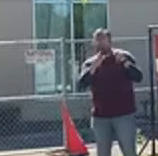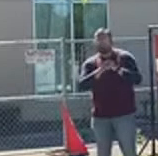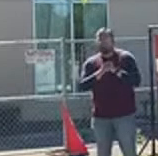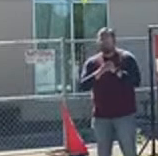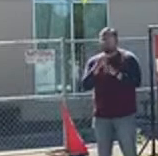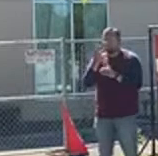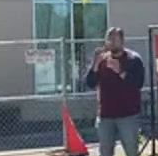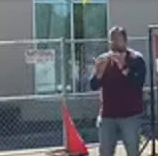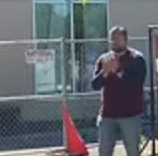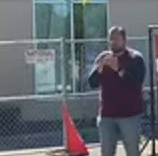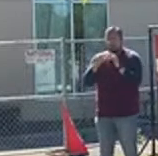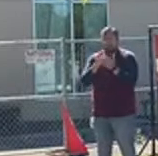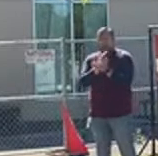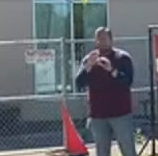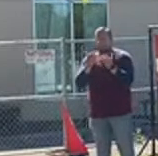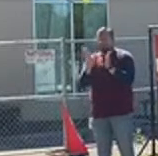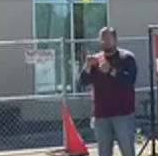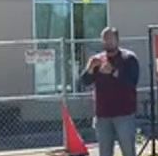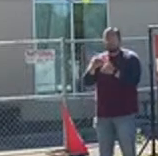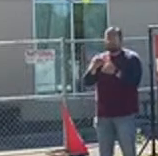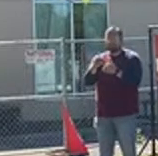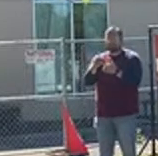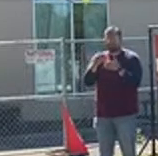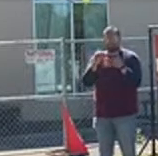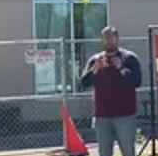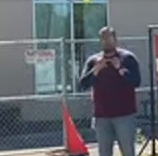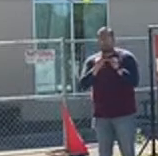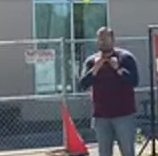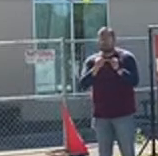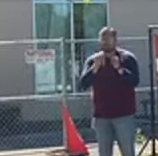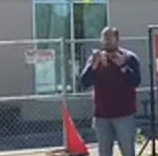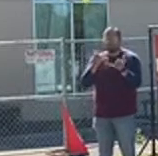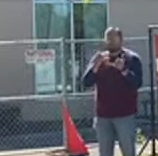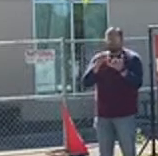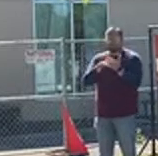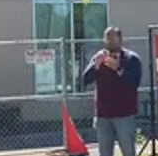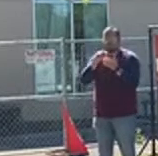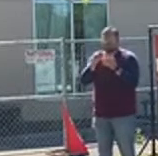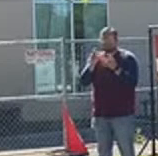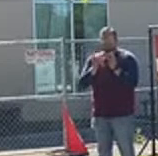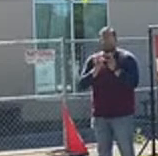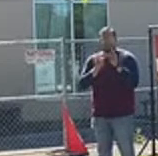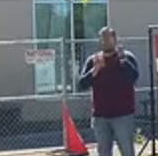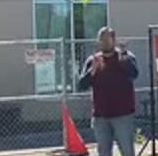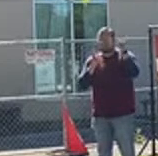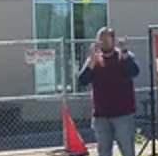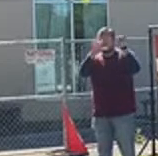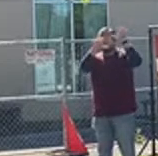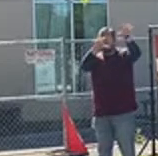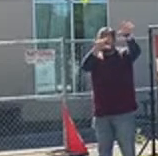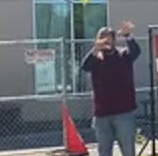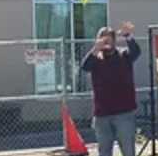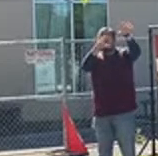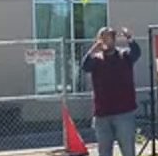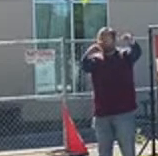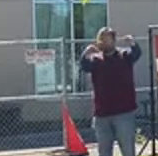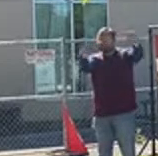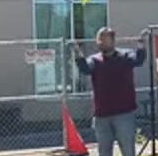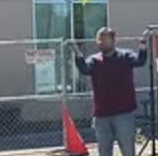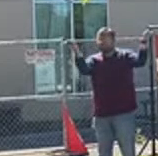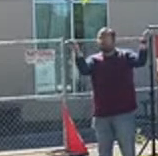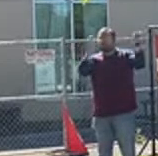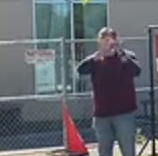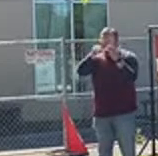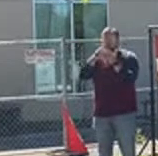classrooms provide permanent, modern learning spaces. All of our old portable classrooms will be removed, so we will actually be